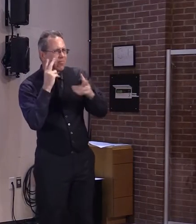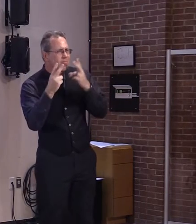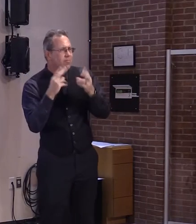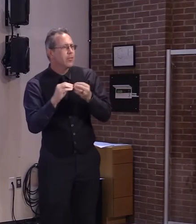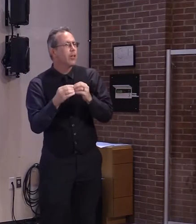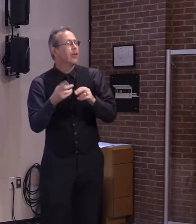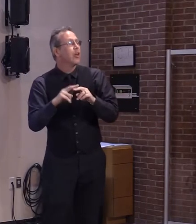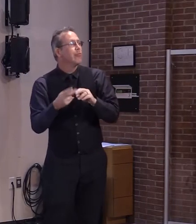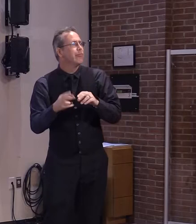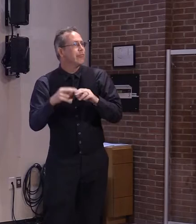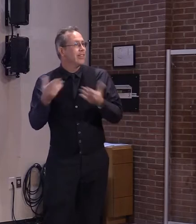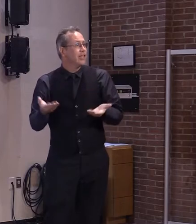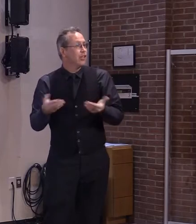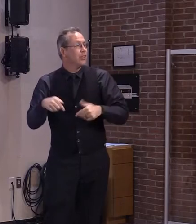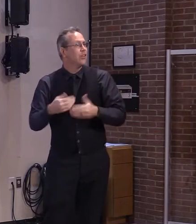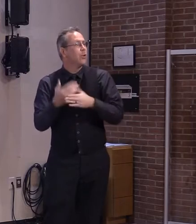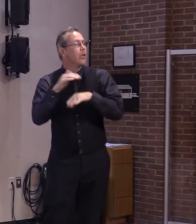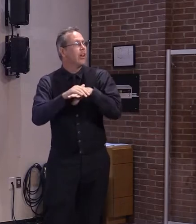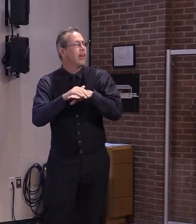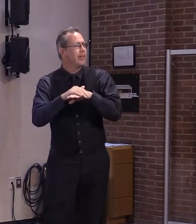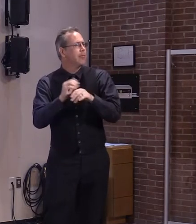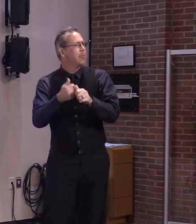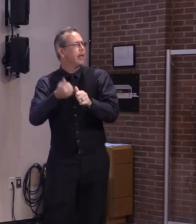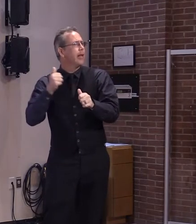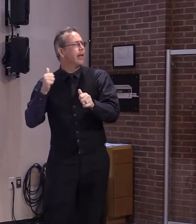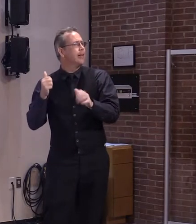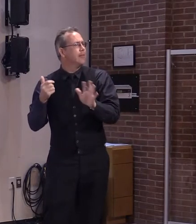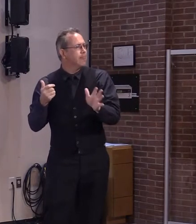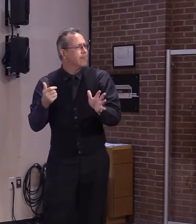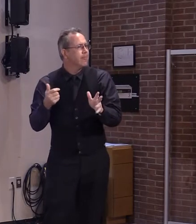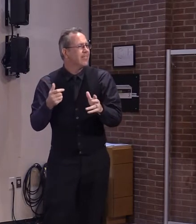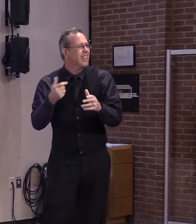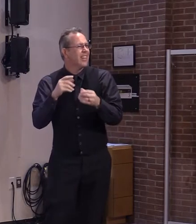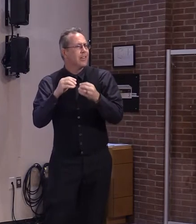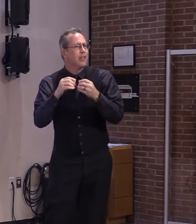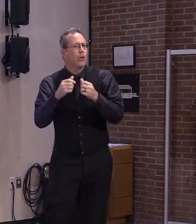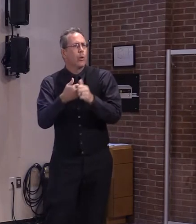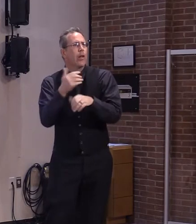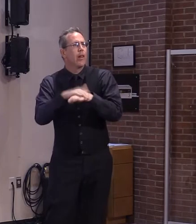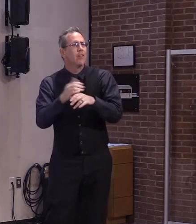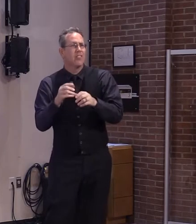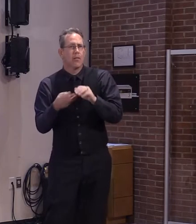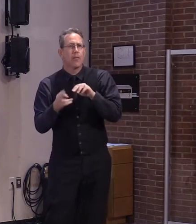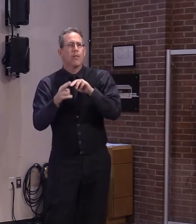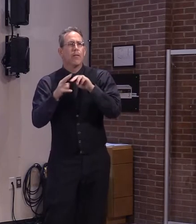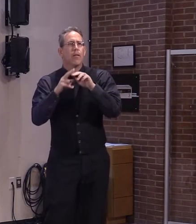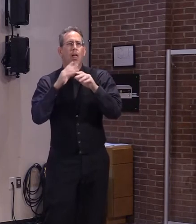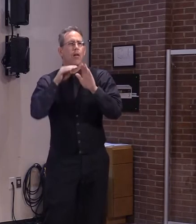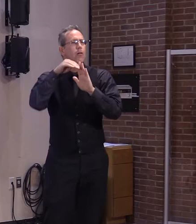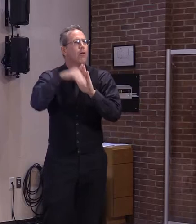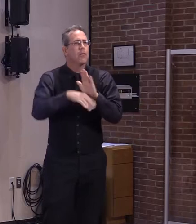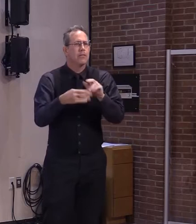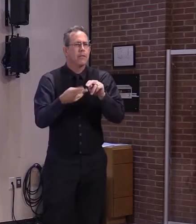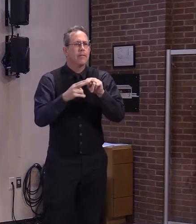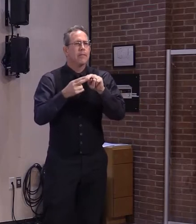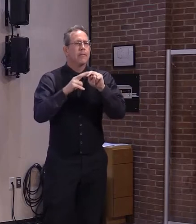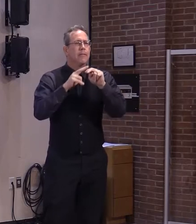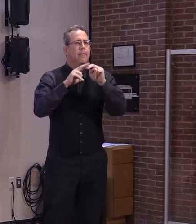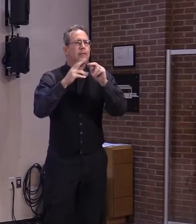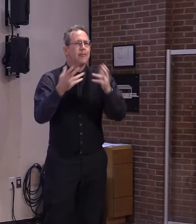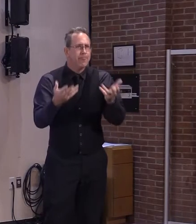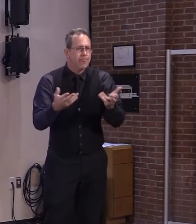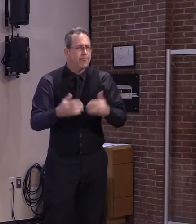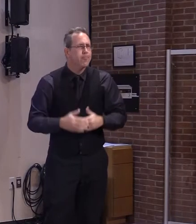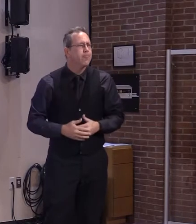that in New England. Other parts of the country, particularly parts of the Midwest and parts like